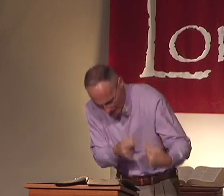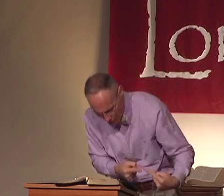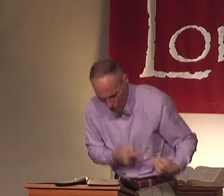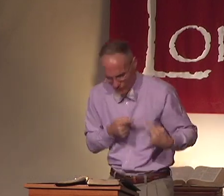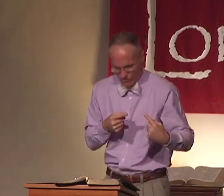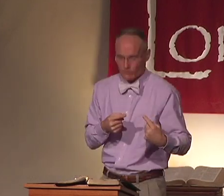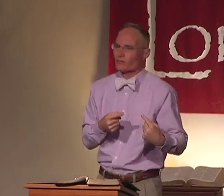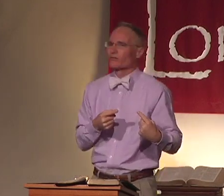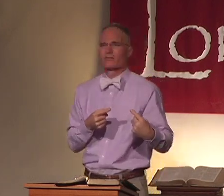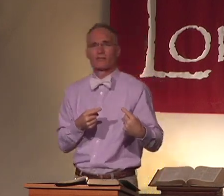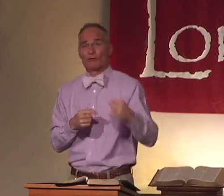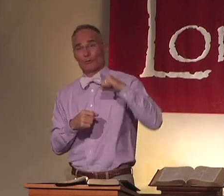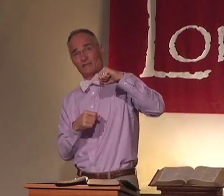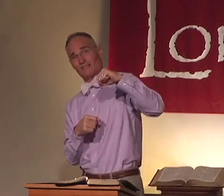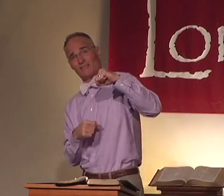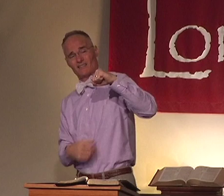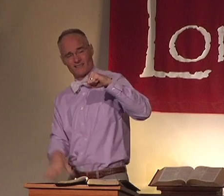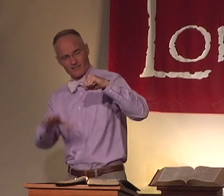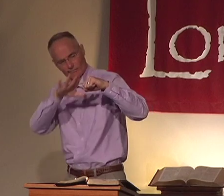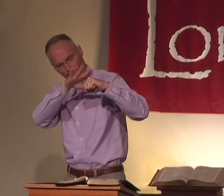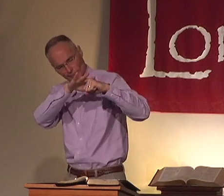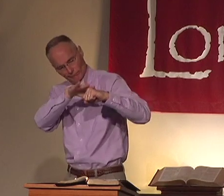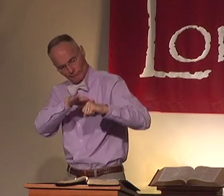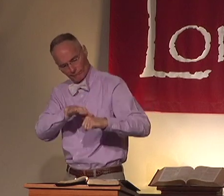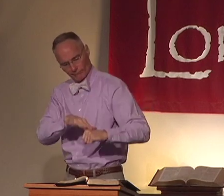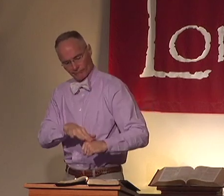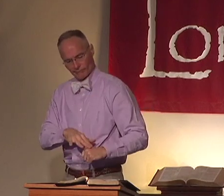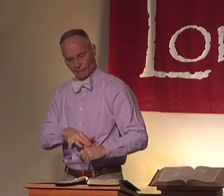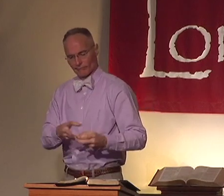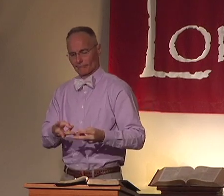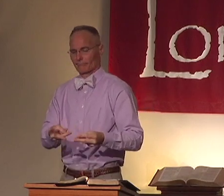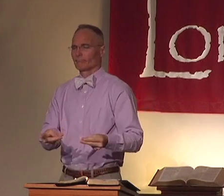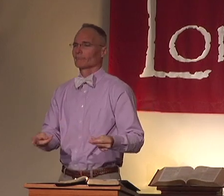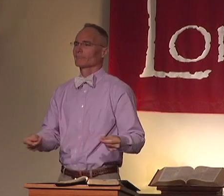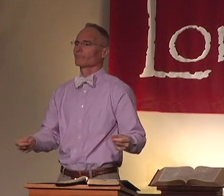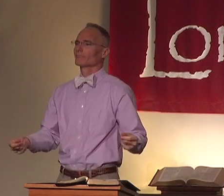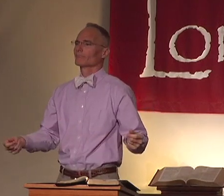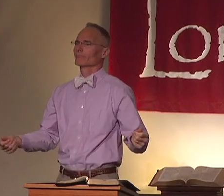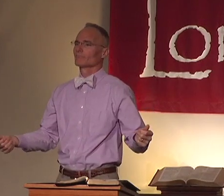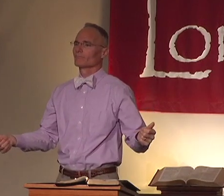your fears, your struggles, your resistance will all be taken away.